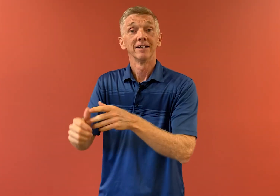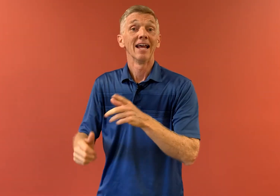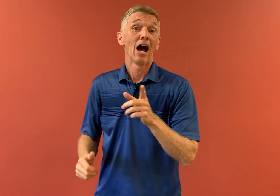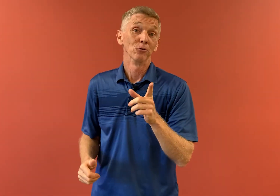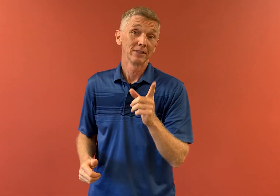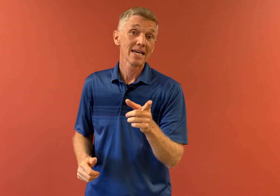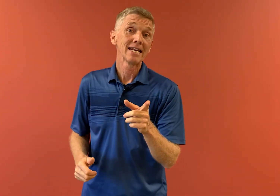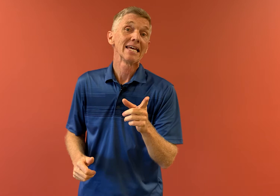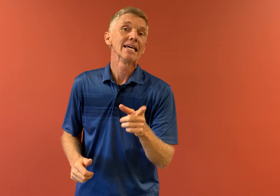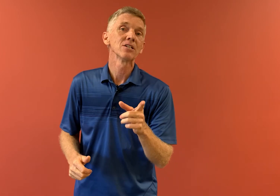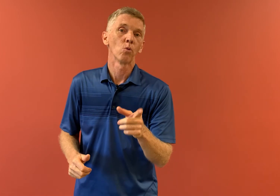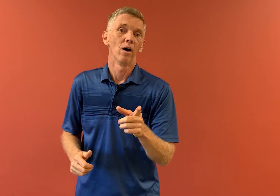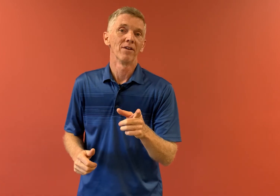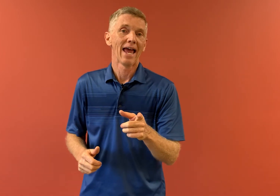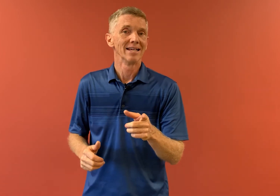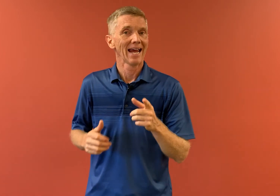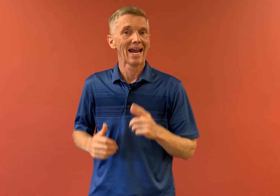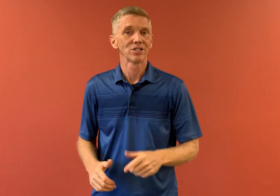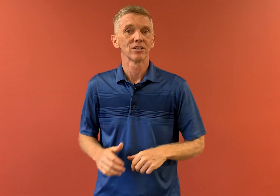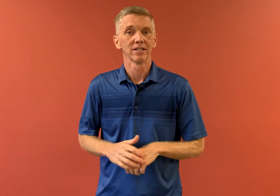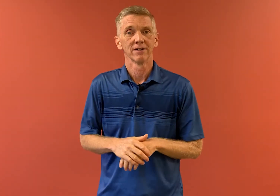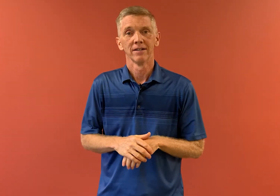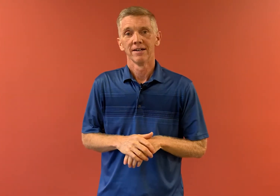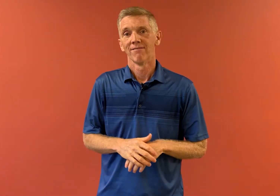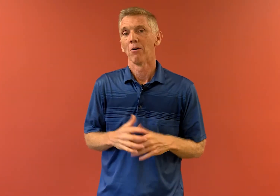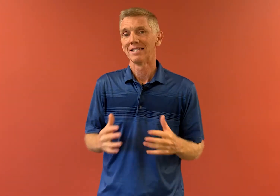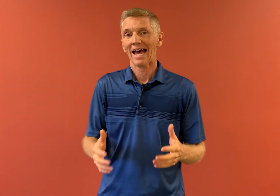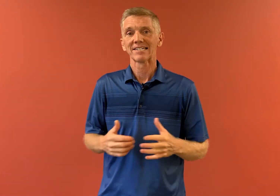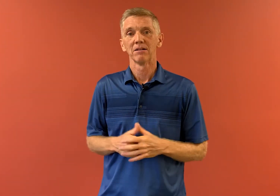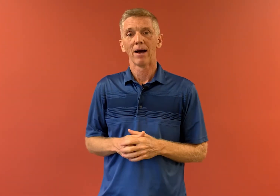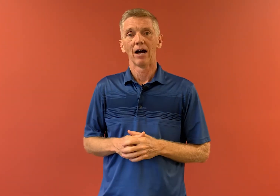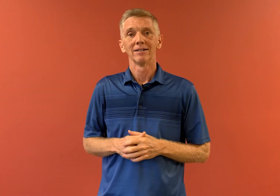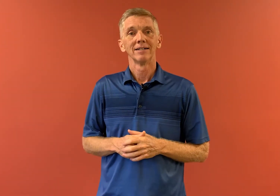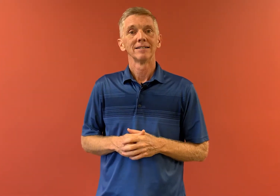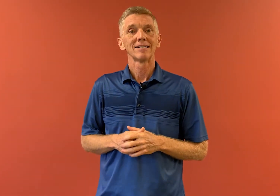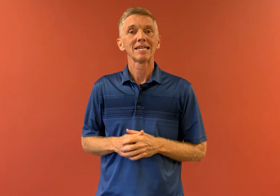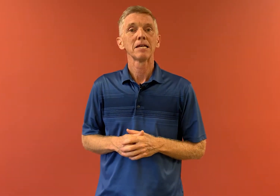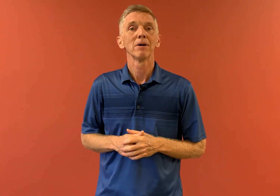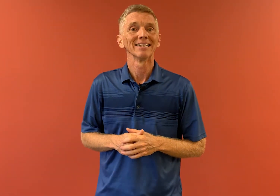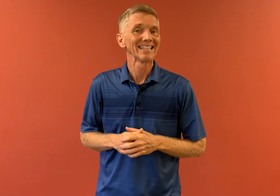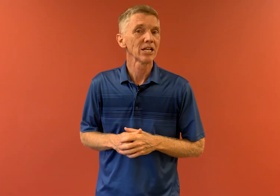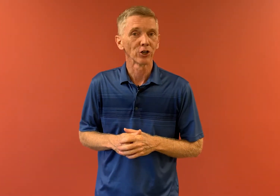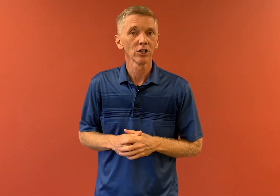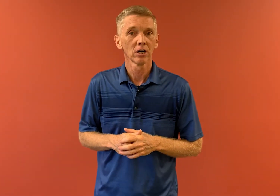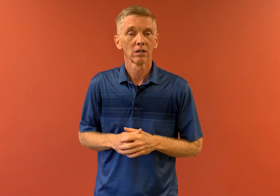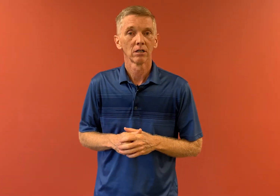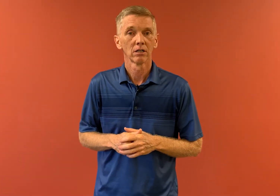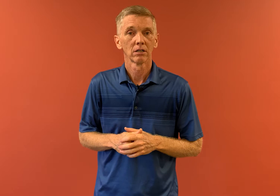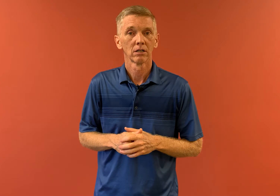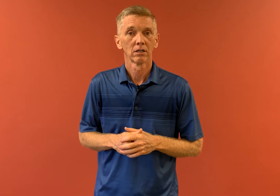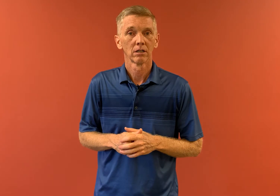Now, lead is one that has agency. If I was asking about team leader,